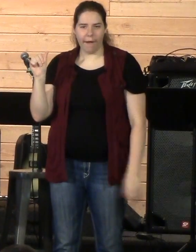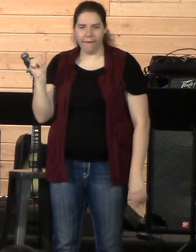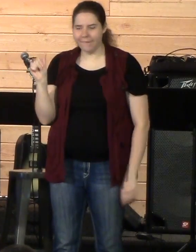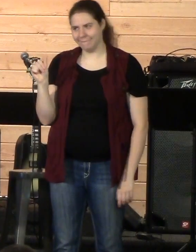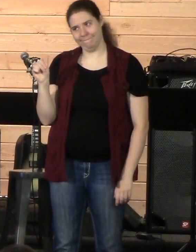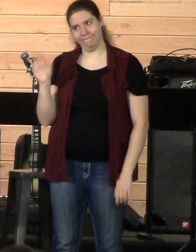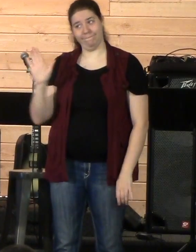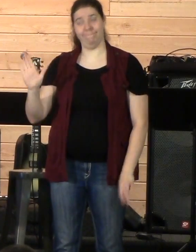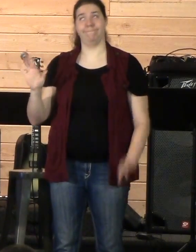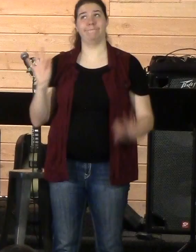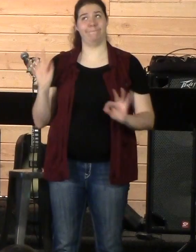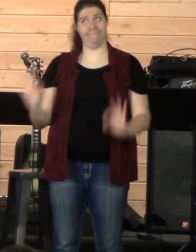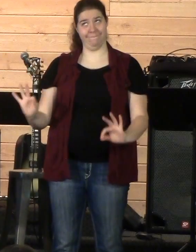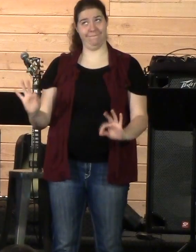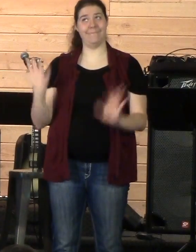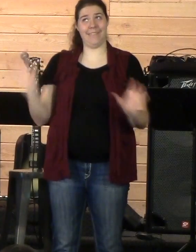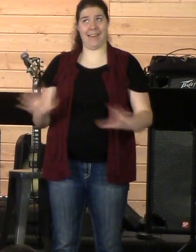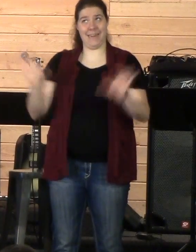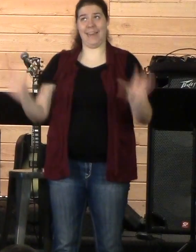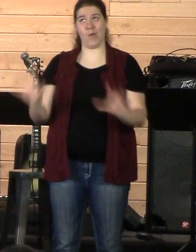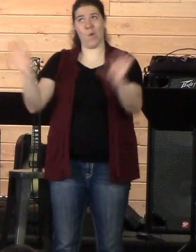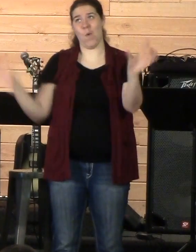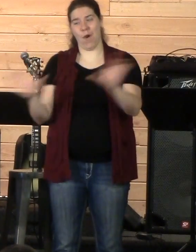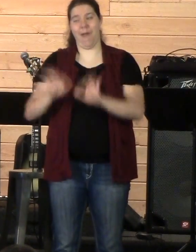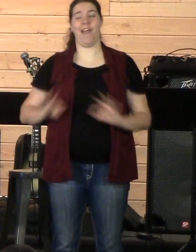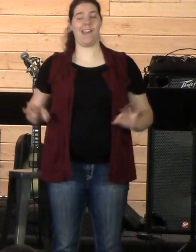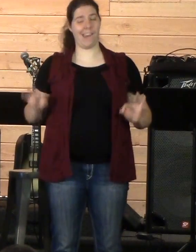cutting edge decor.